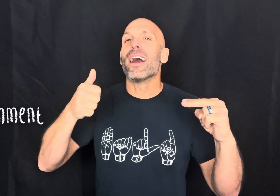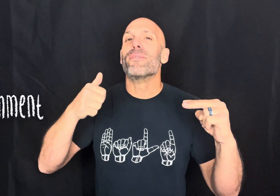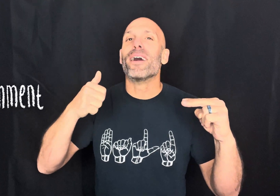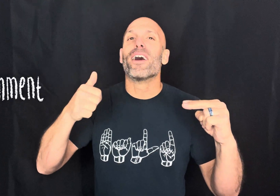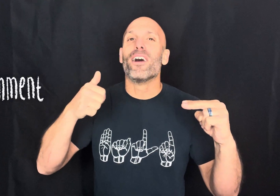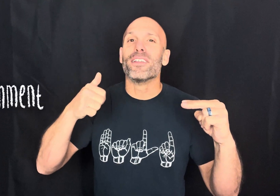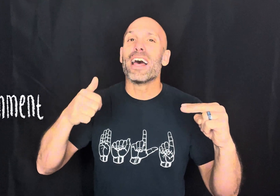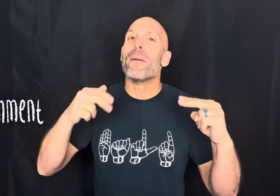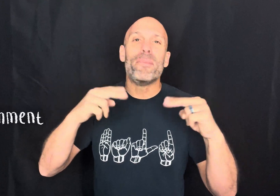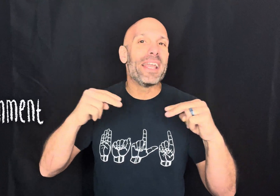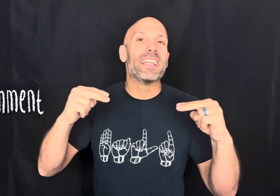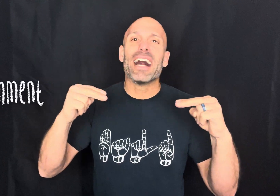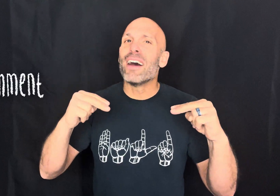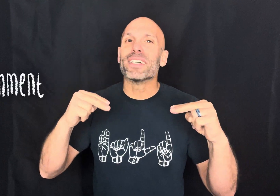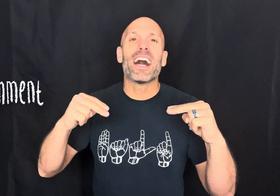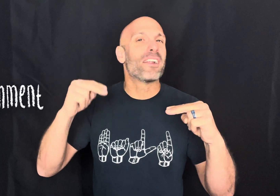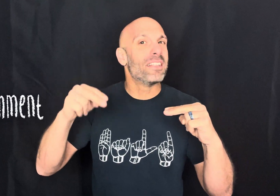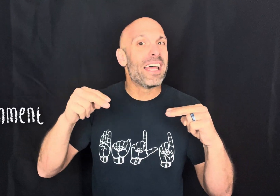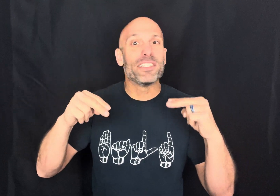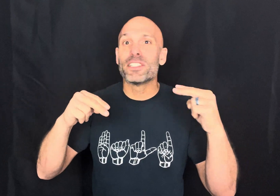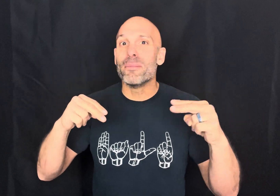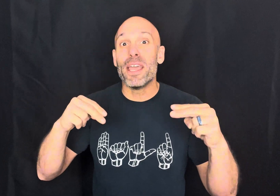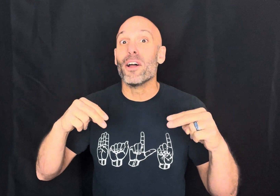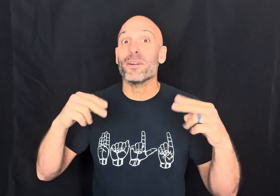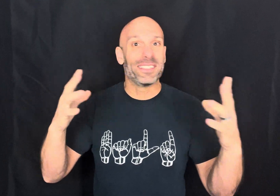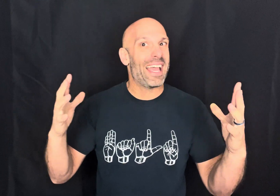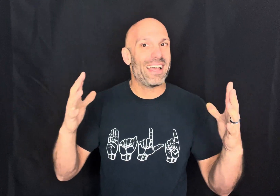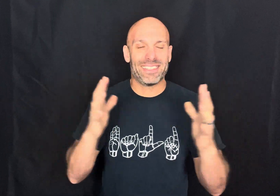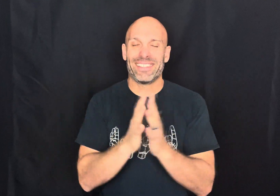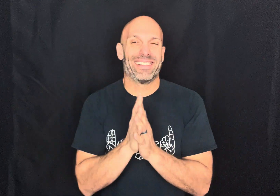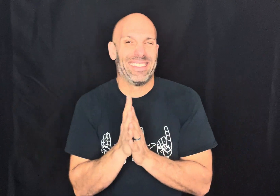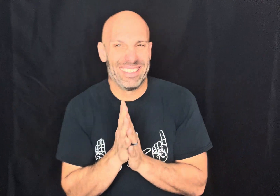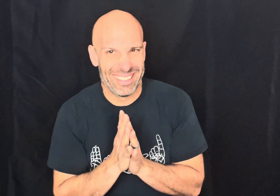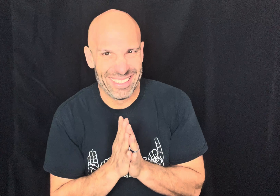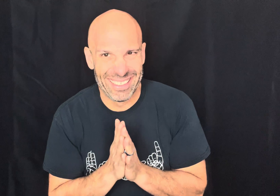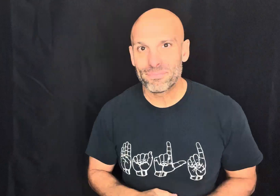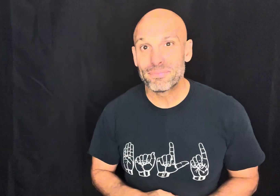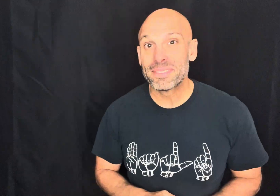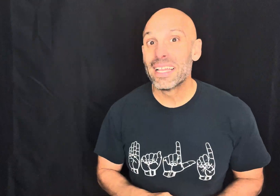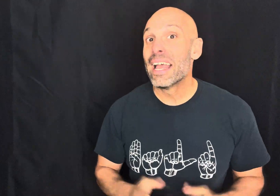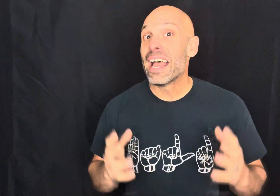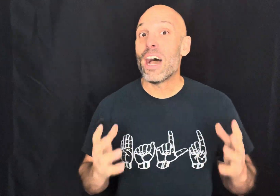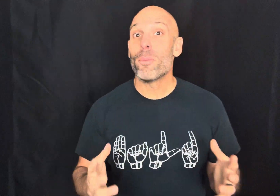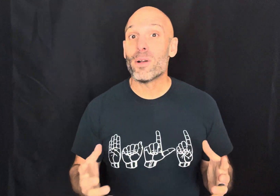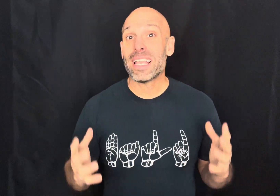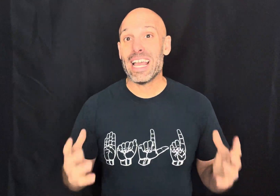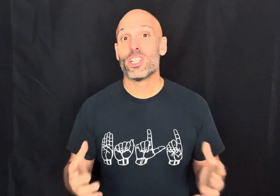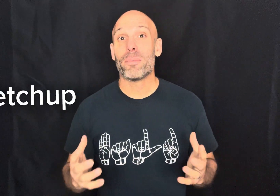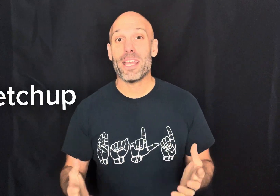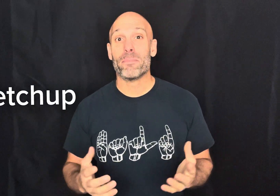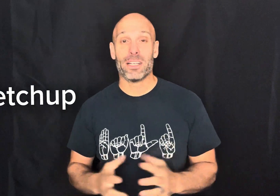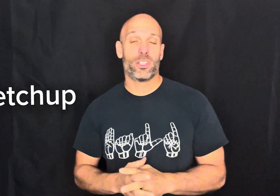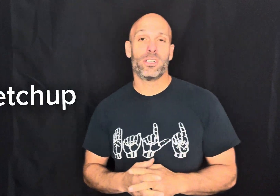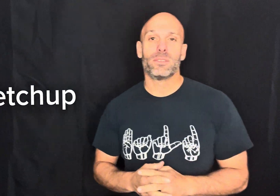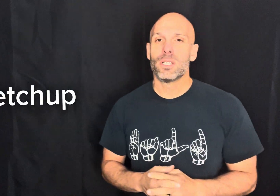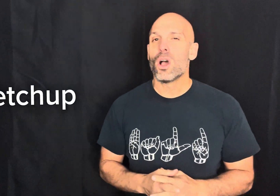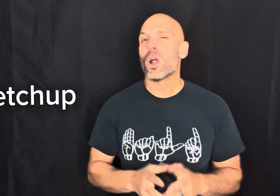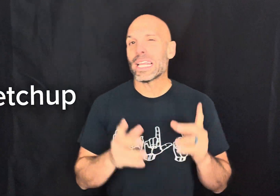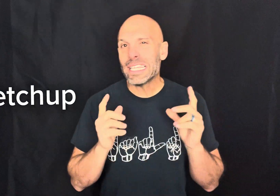want all of that. Bacon, avocado, lettuce, tomato, yes. How about ketchup and mustard? All right,